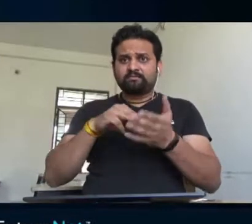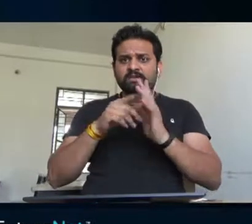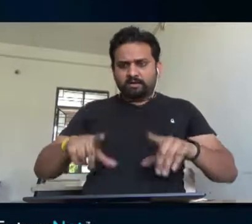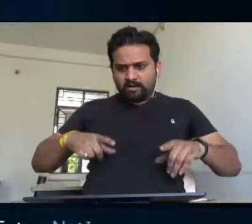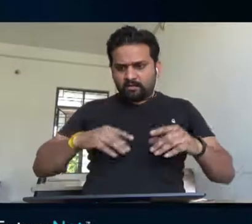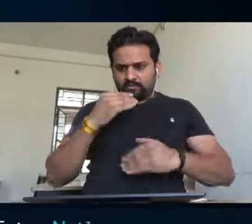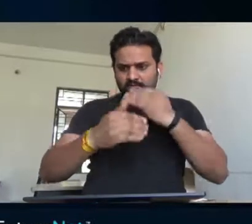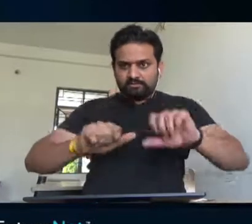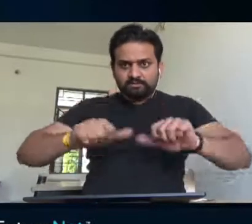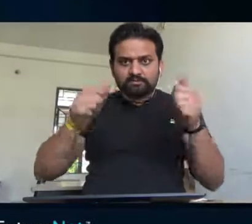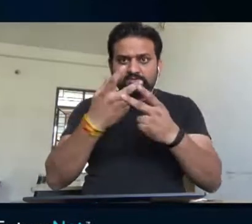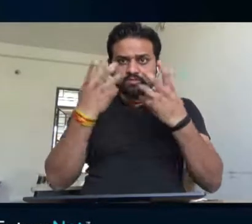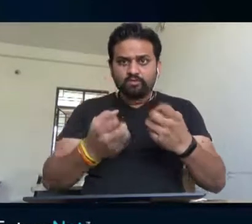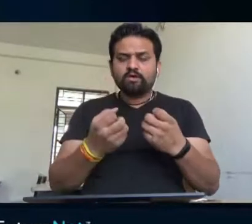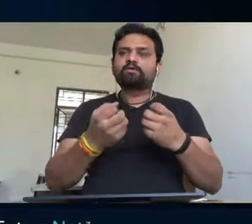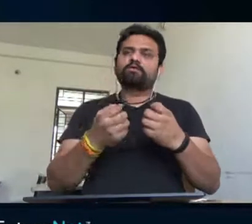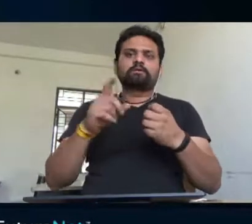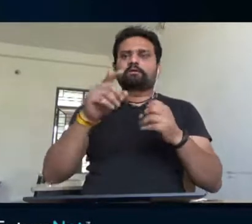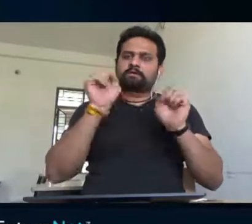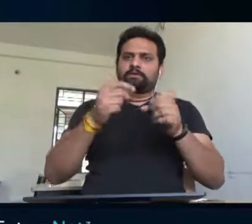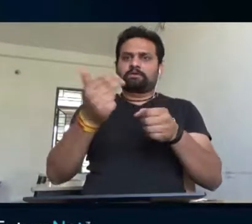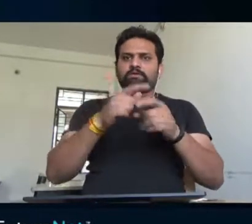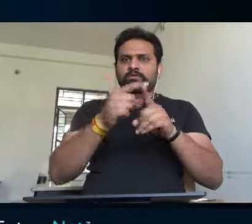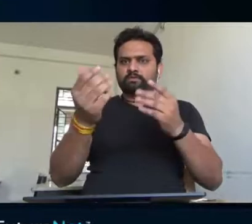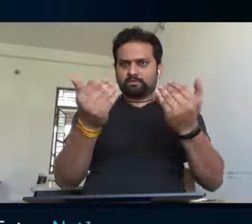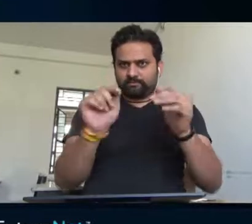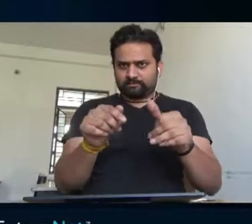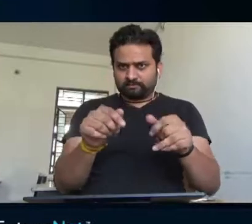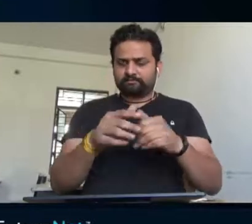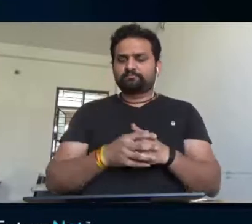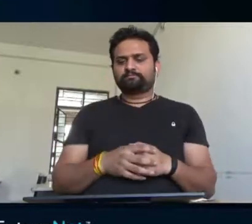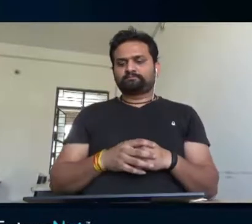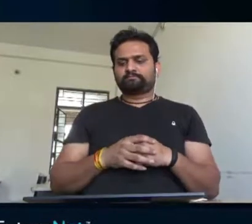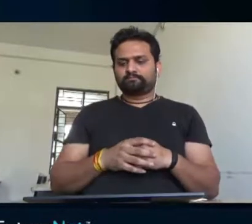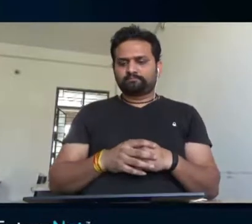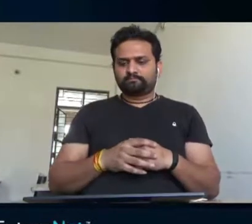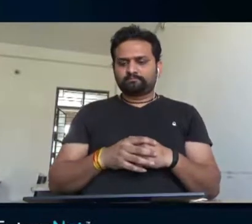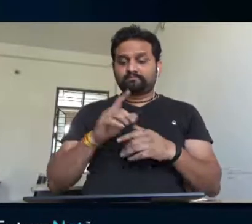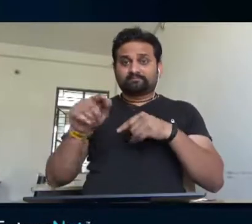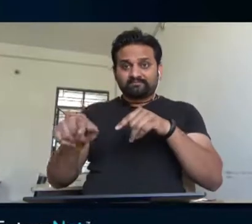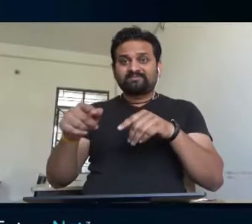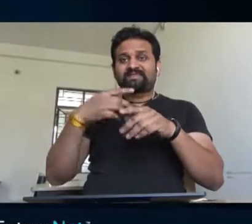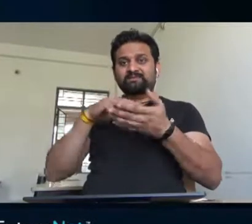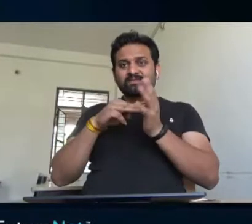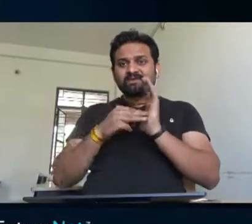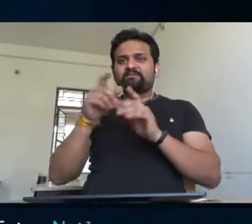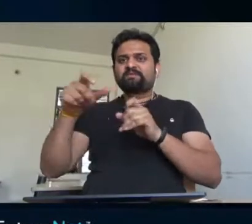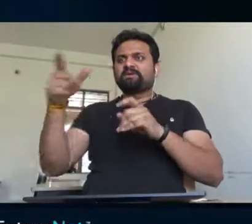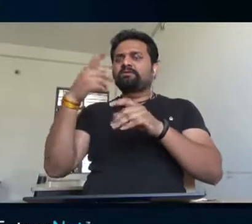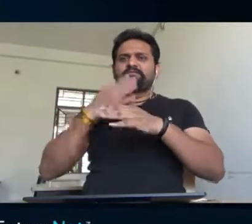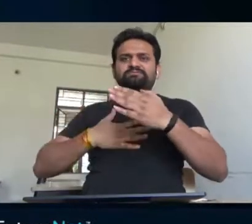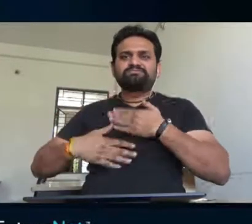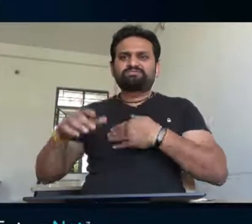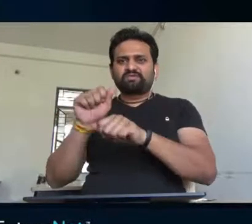career, to make success, never ever you can do the same in these traditional companies. And that's the reason that they don't like so much